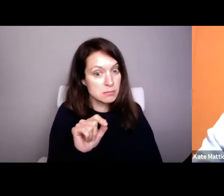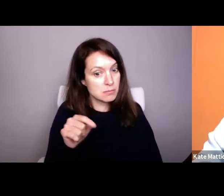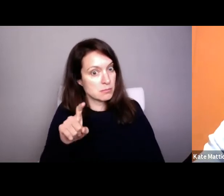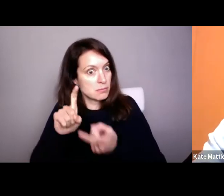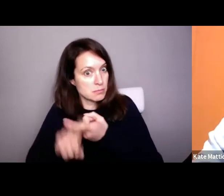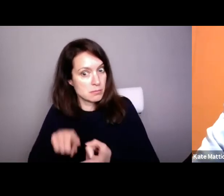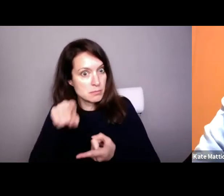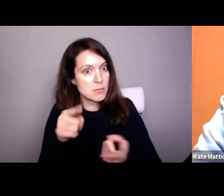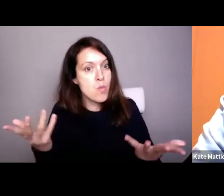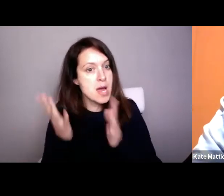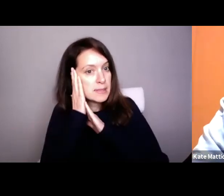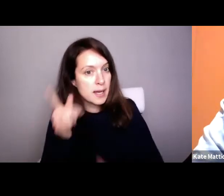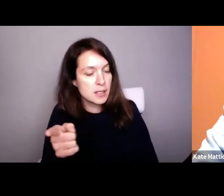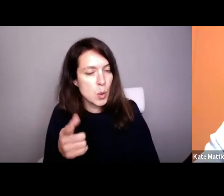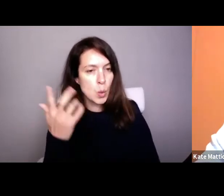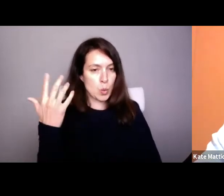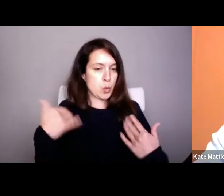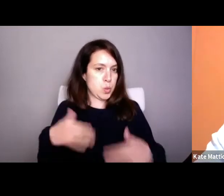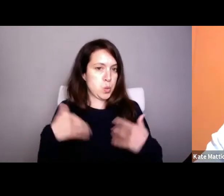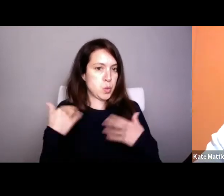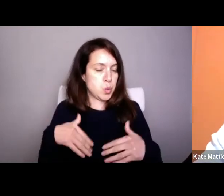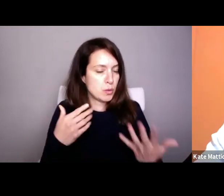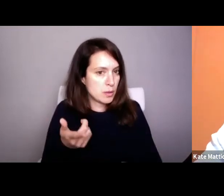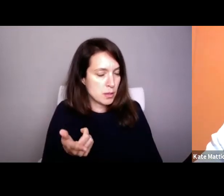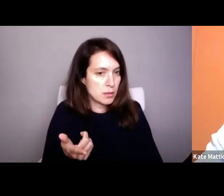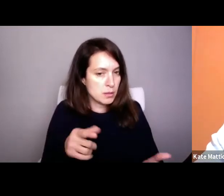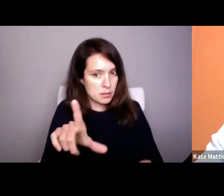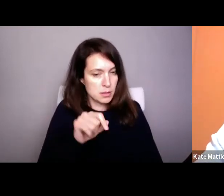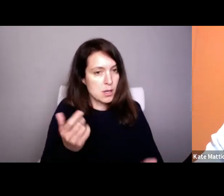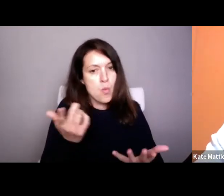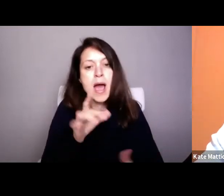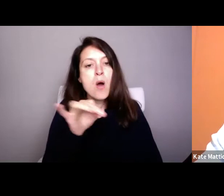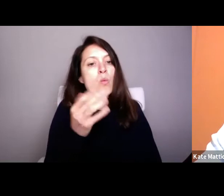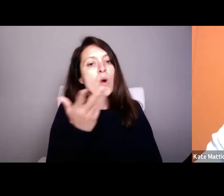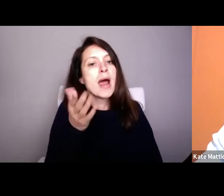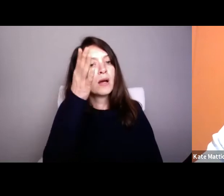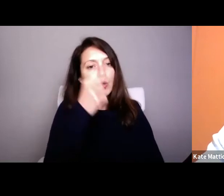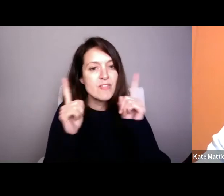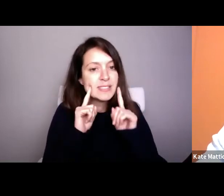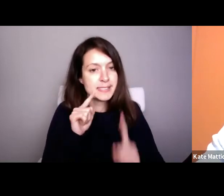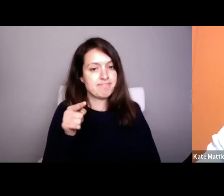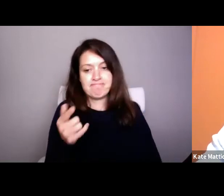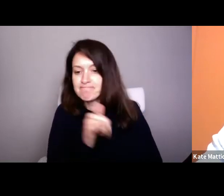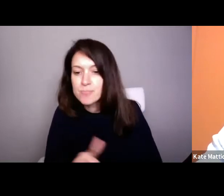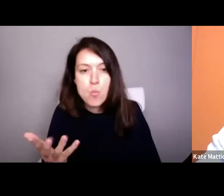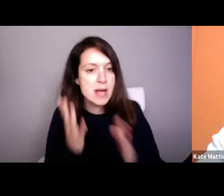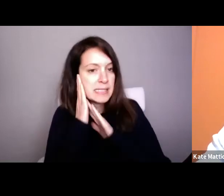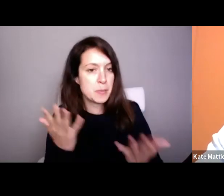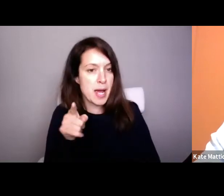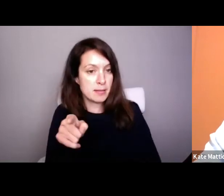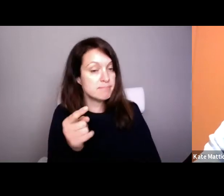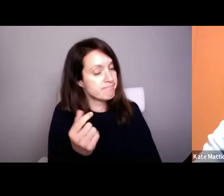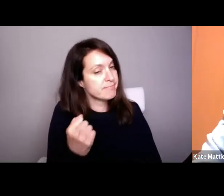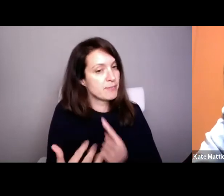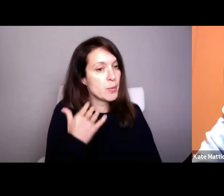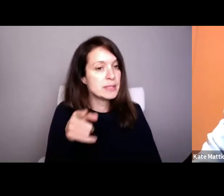about universities trying to recruit students. Accommodation was often the greatest financial shortfall. Many students expressed their